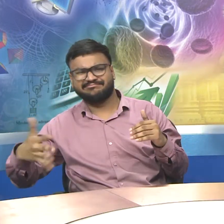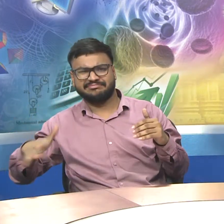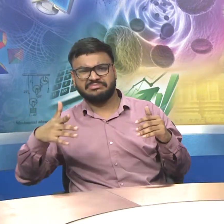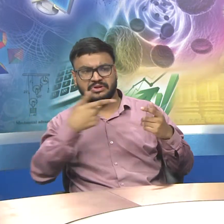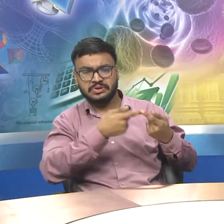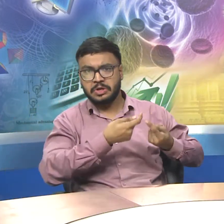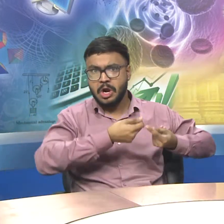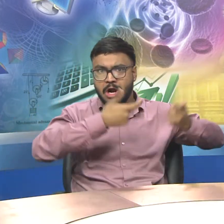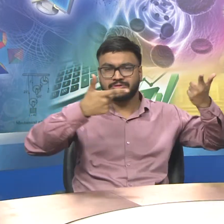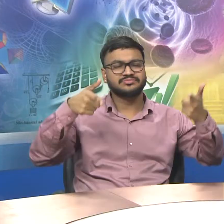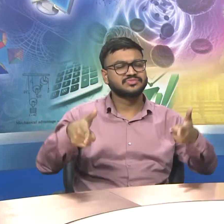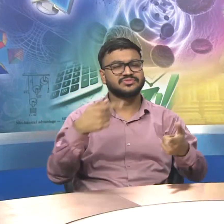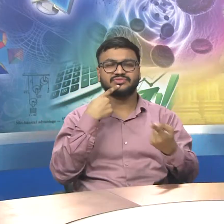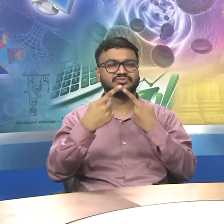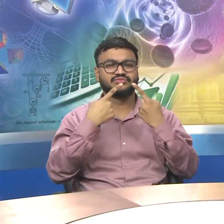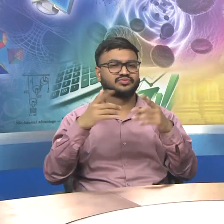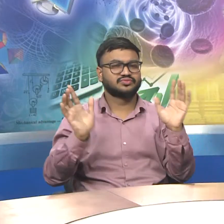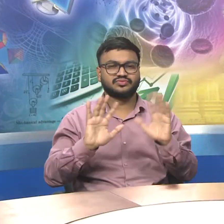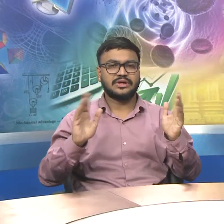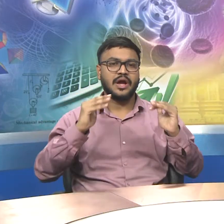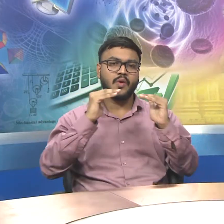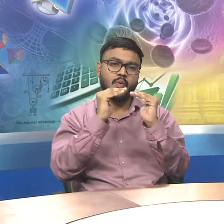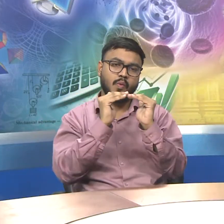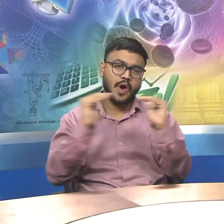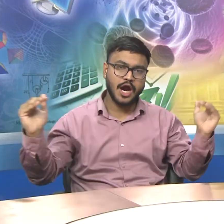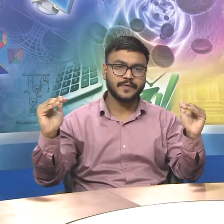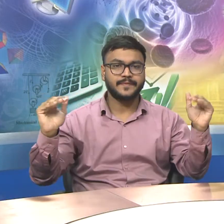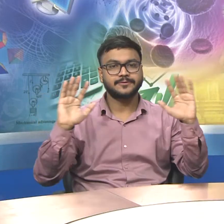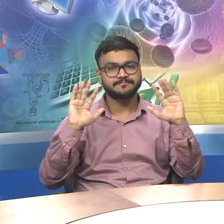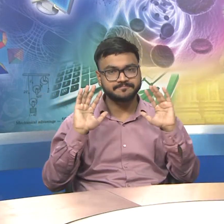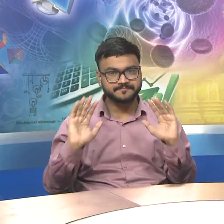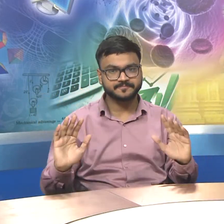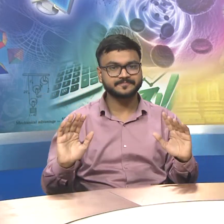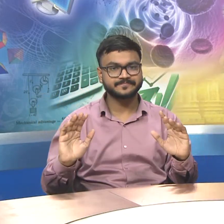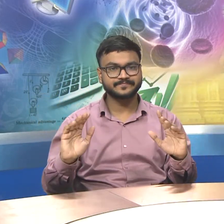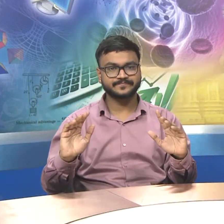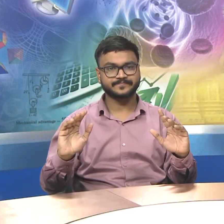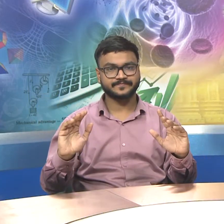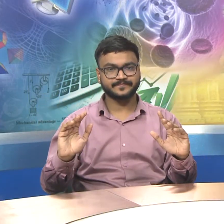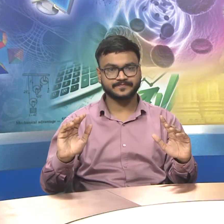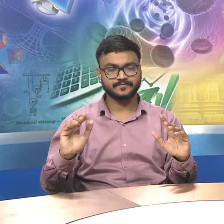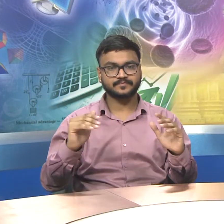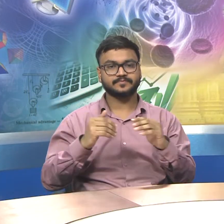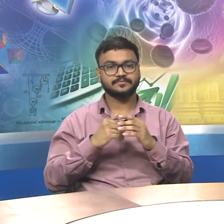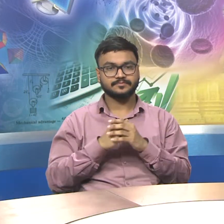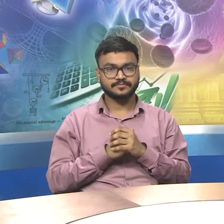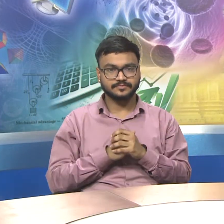spoken languages are superior to or more rich than ISL.